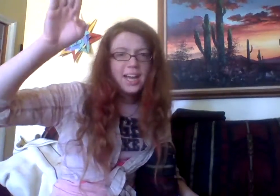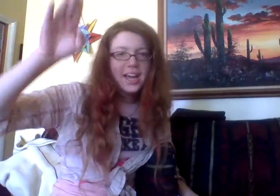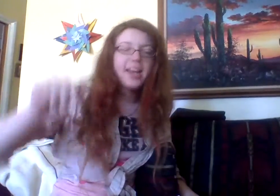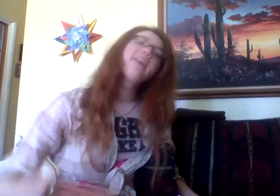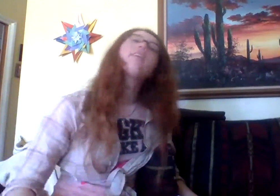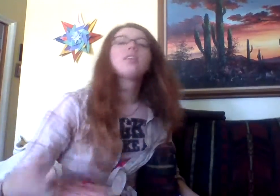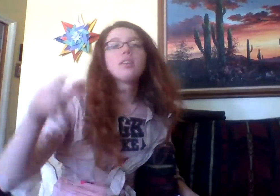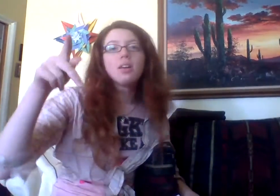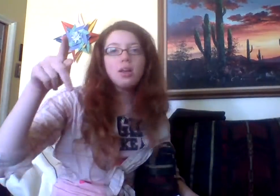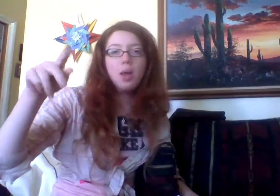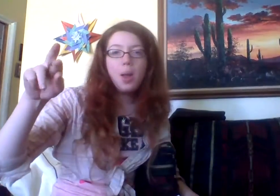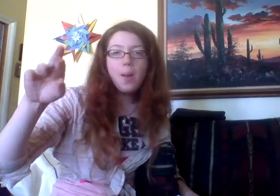Hi,